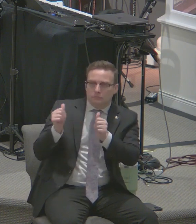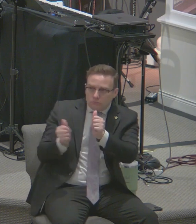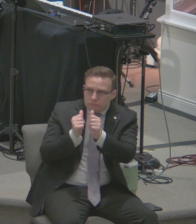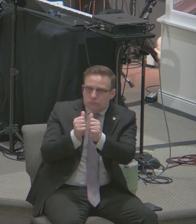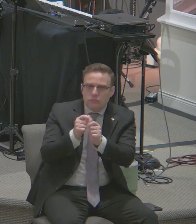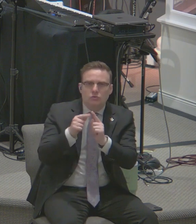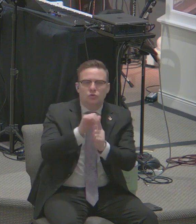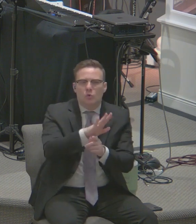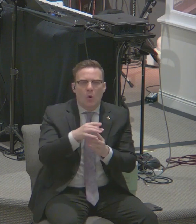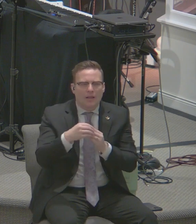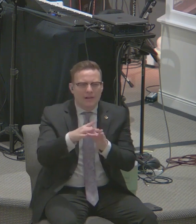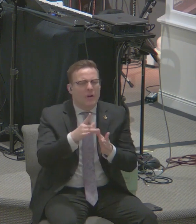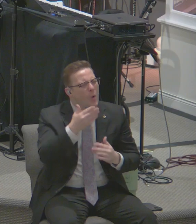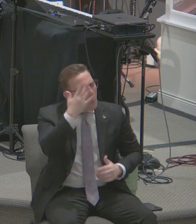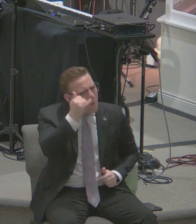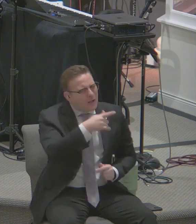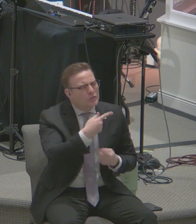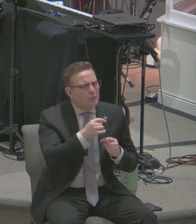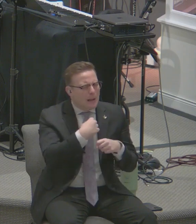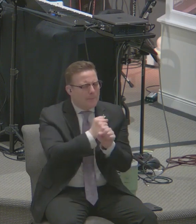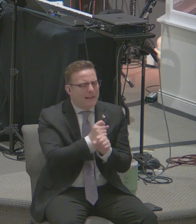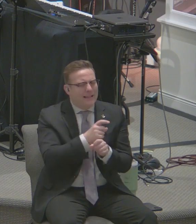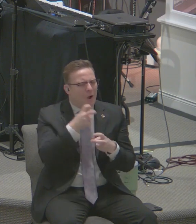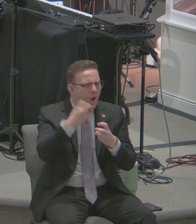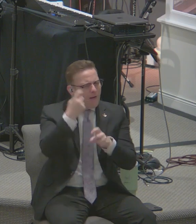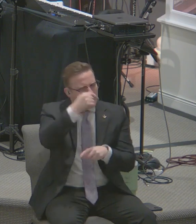drudgery. Why would you want to make things harder for them?